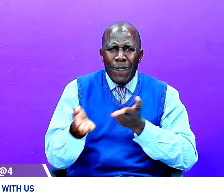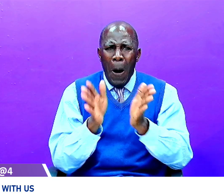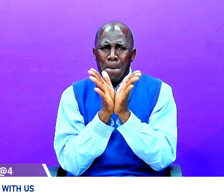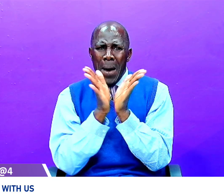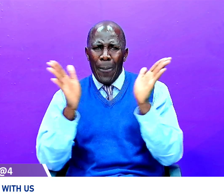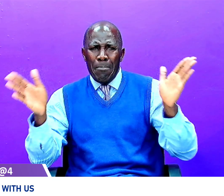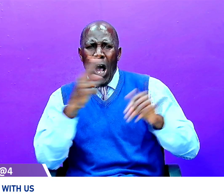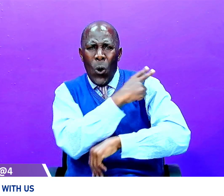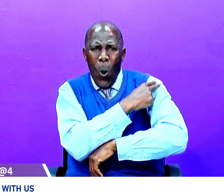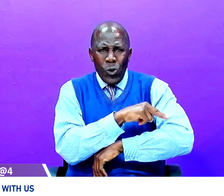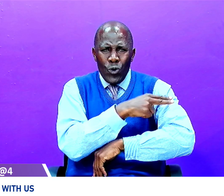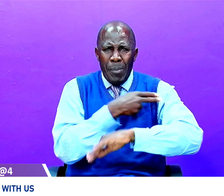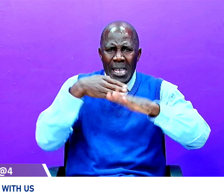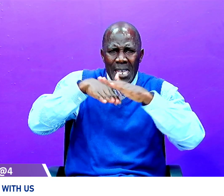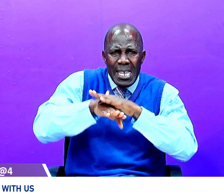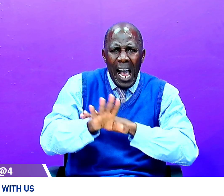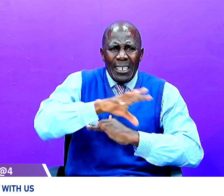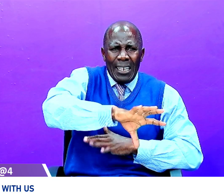hospitals across the county.